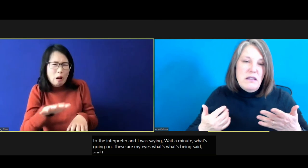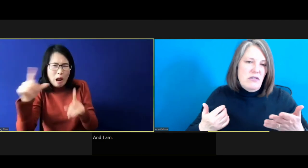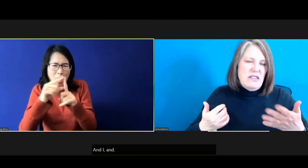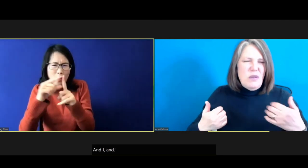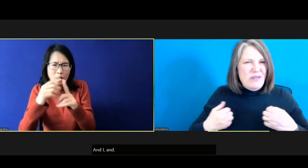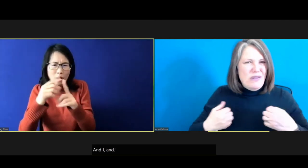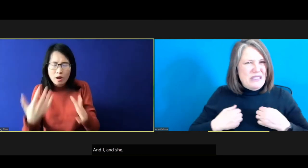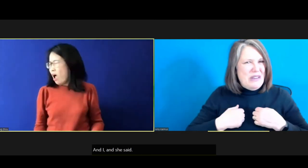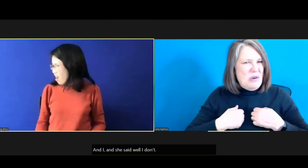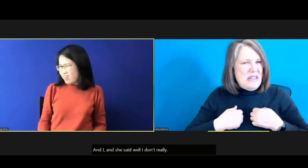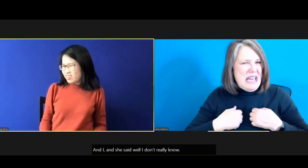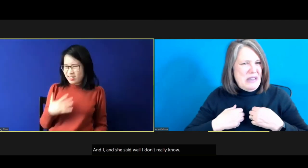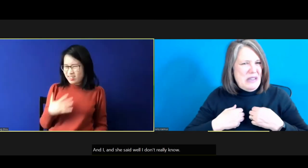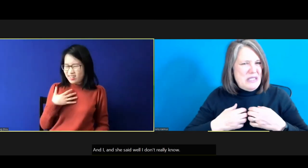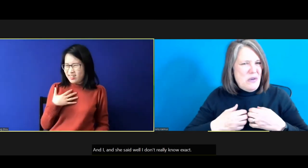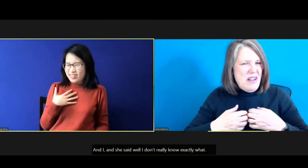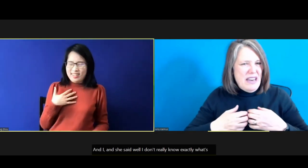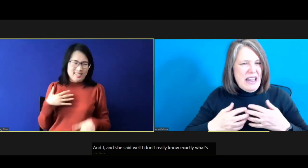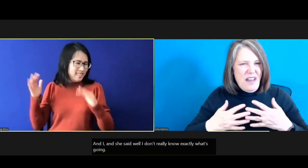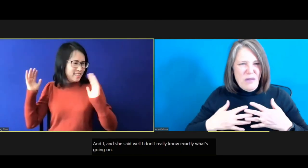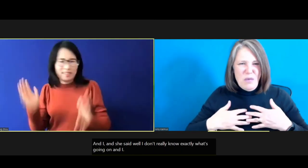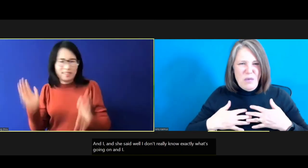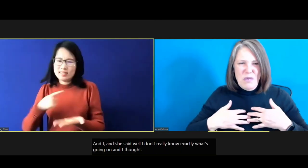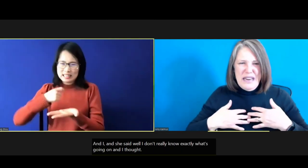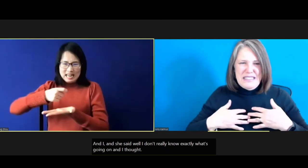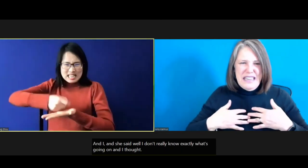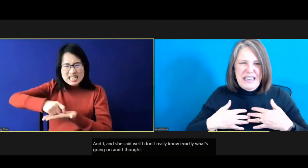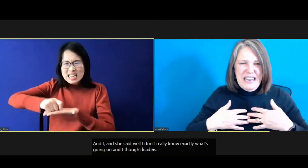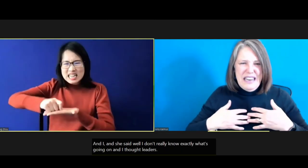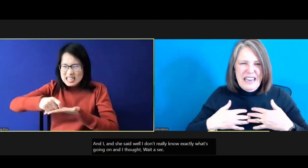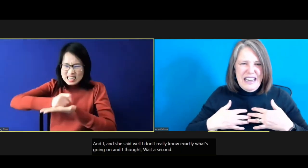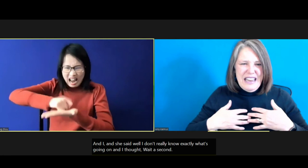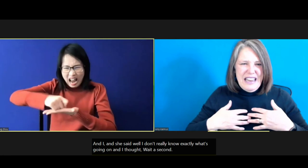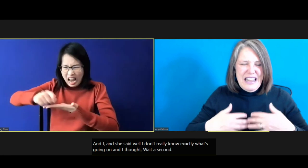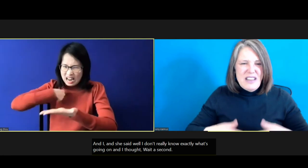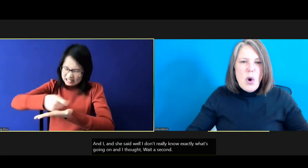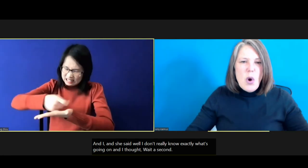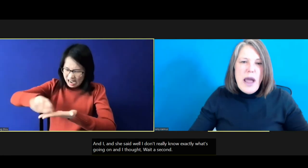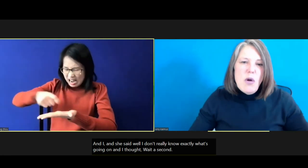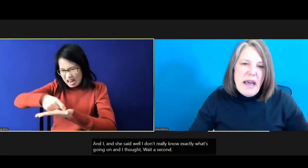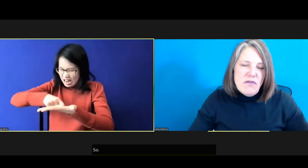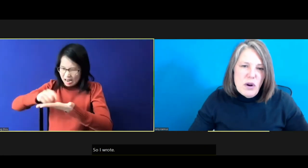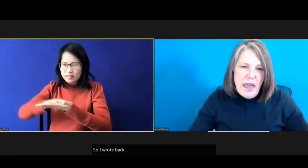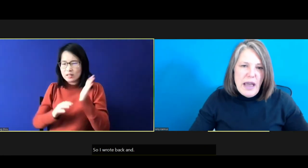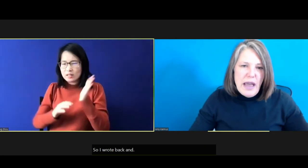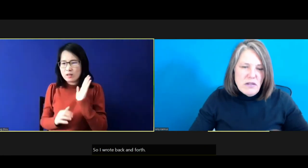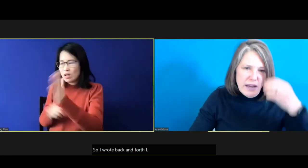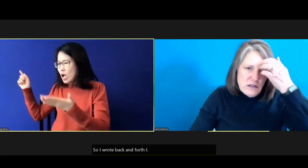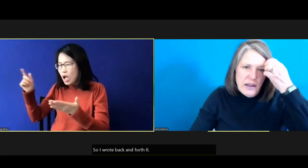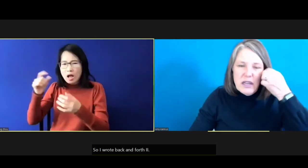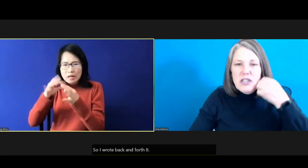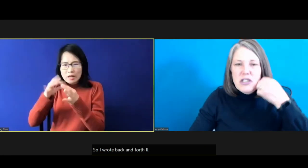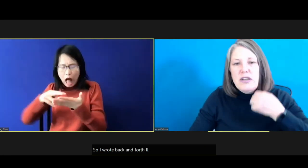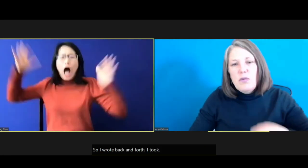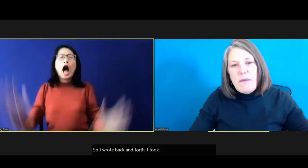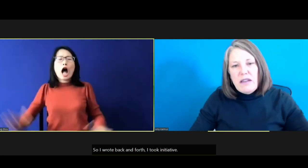And she said, well, I don't really know exactly what's going on. And I thought, wait a second. So I wrote back and forth.